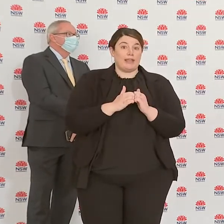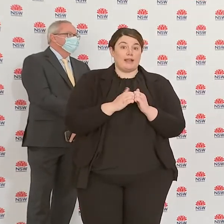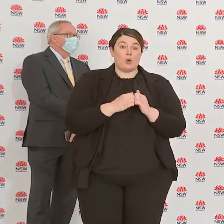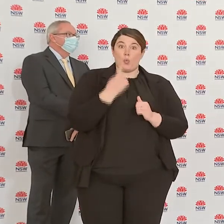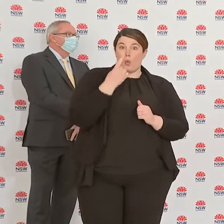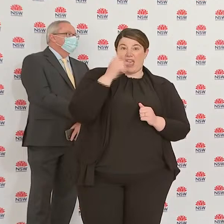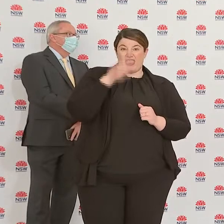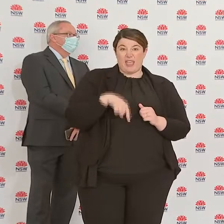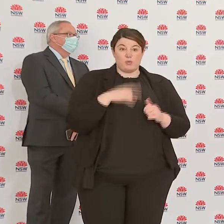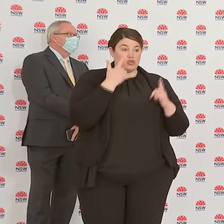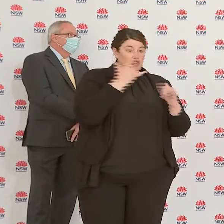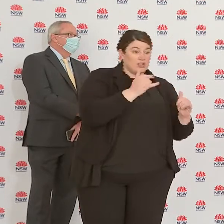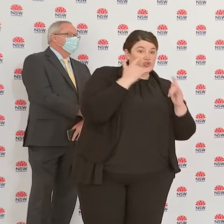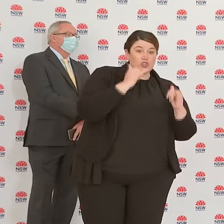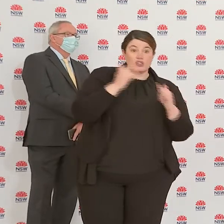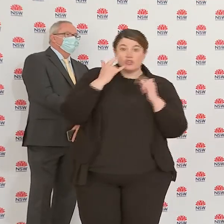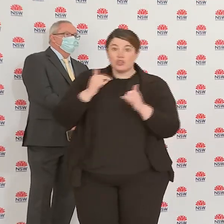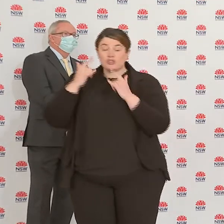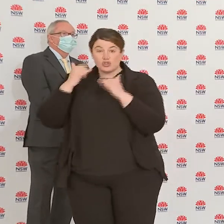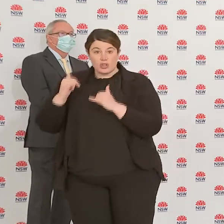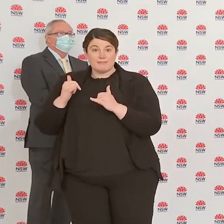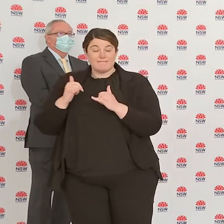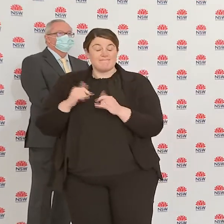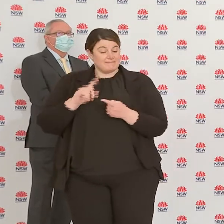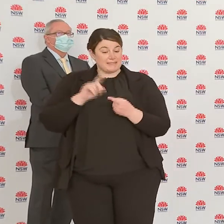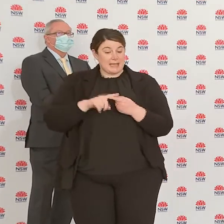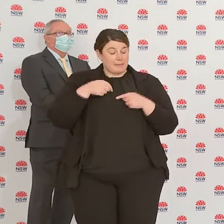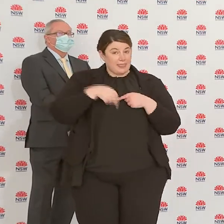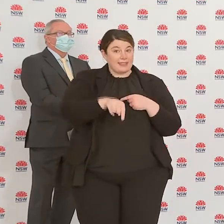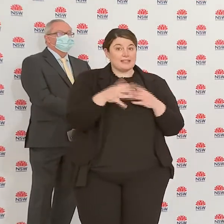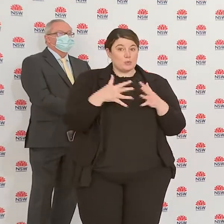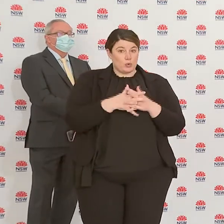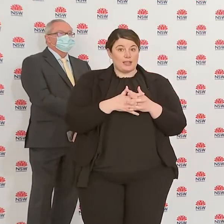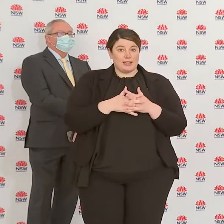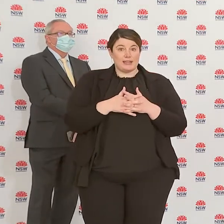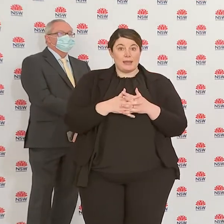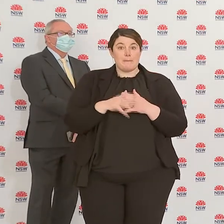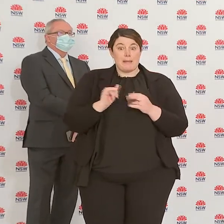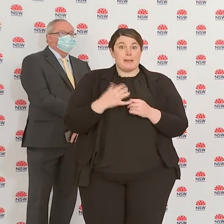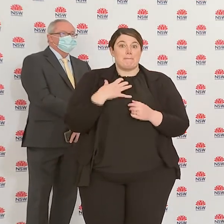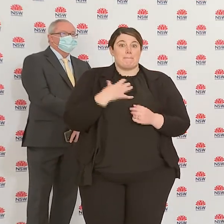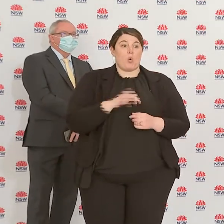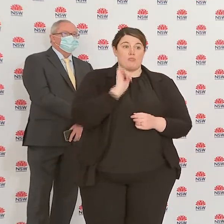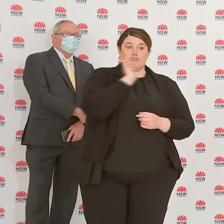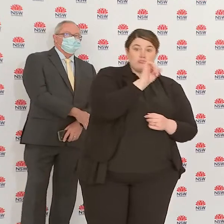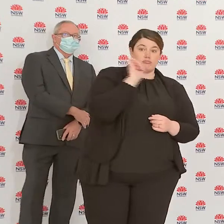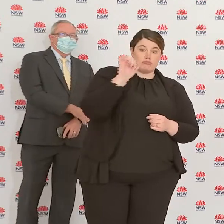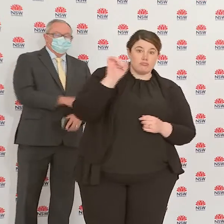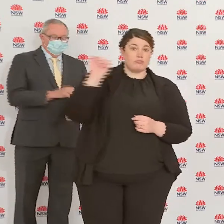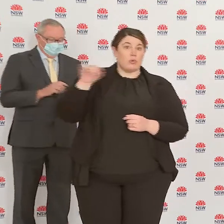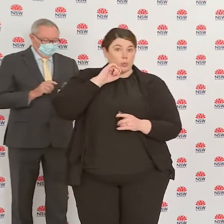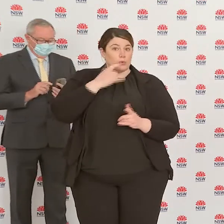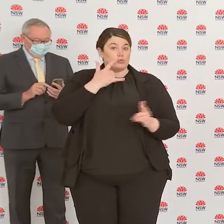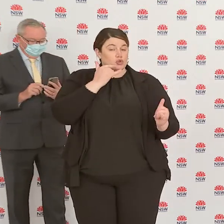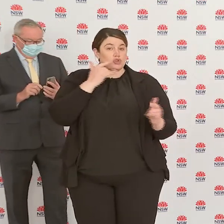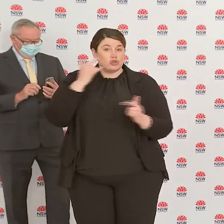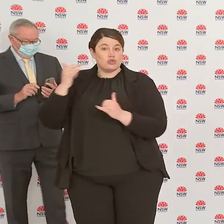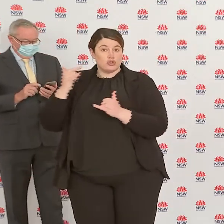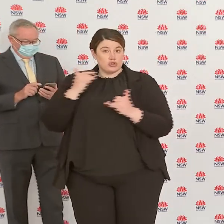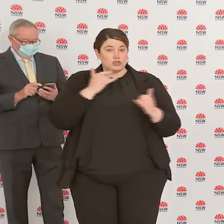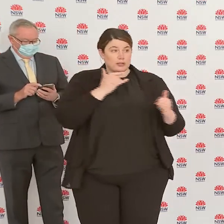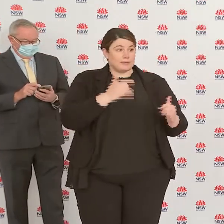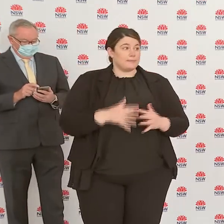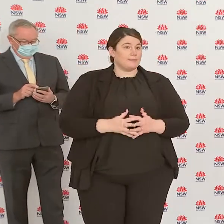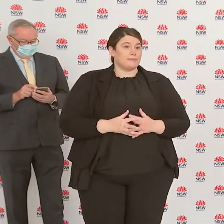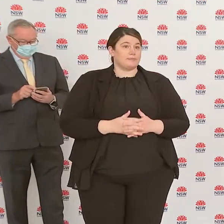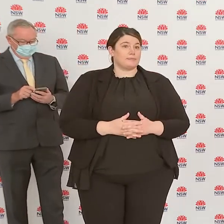checks have been made already. That will continue this week and in fact will be ramped up until such times as we need to longer do it.